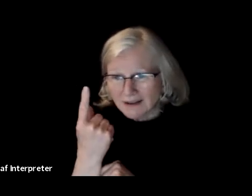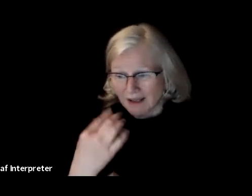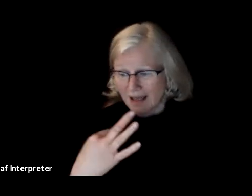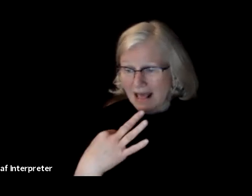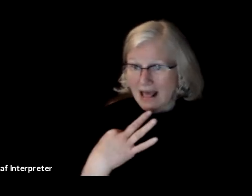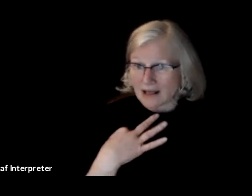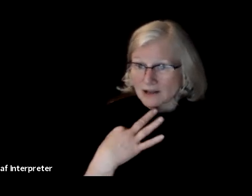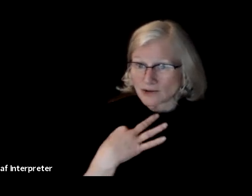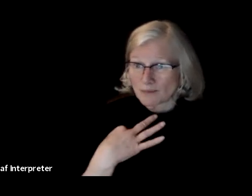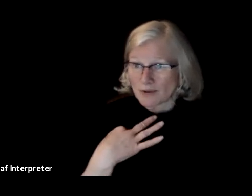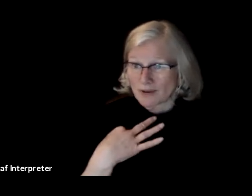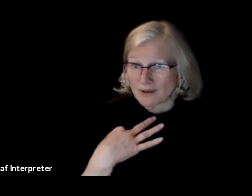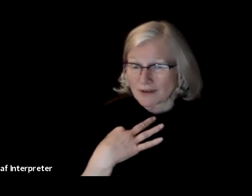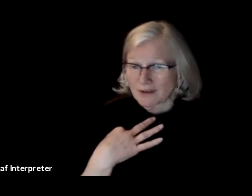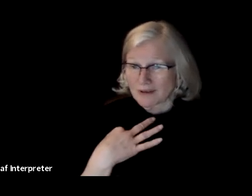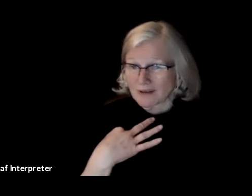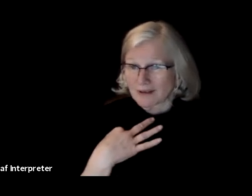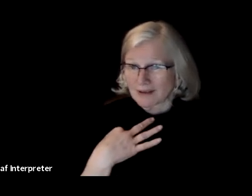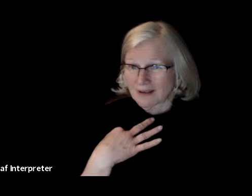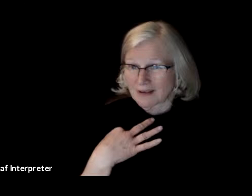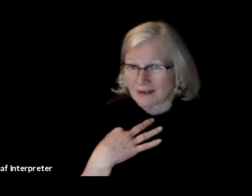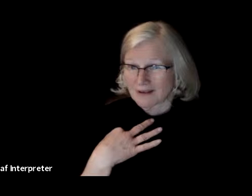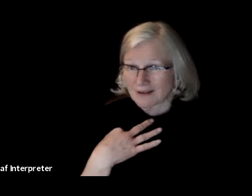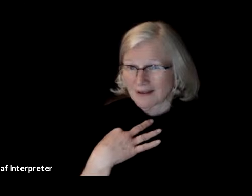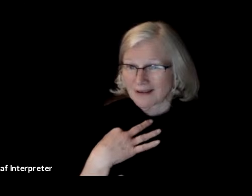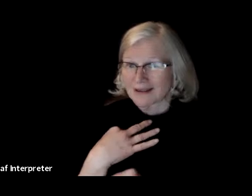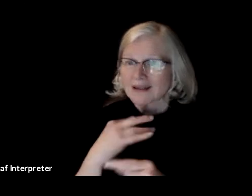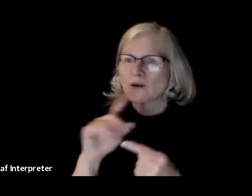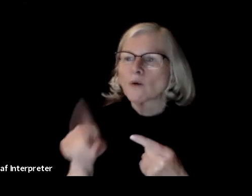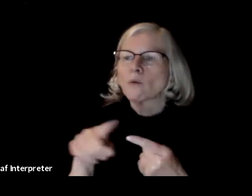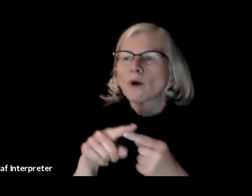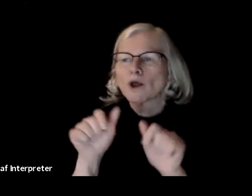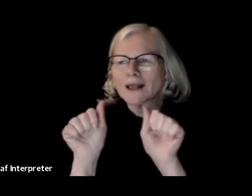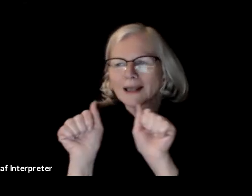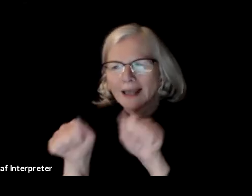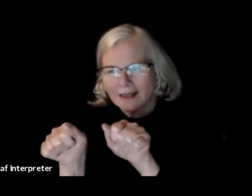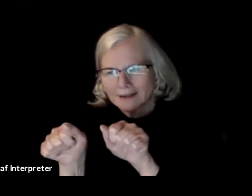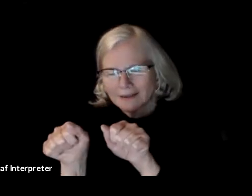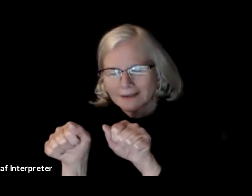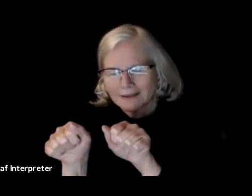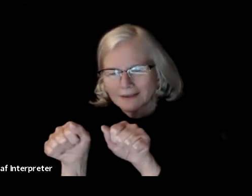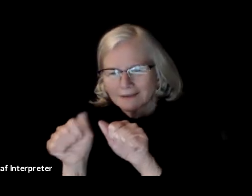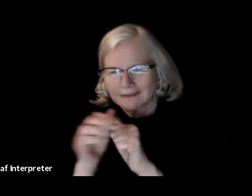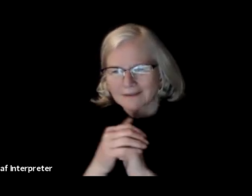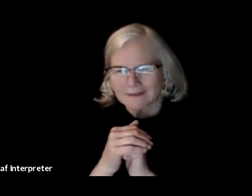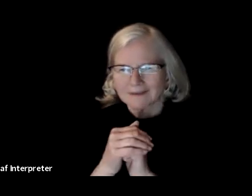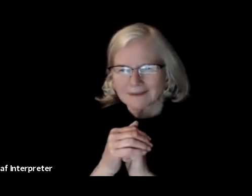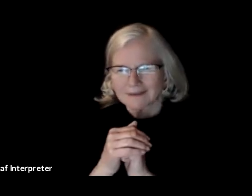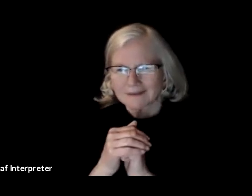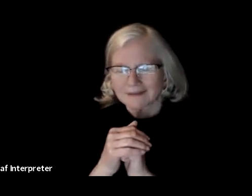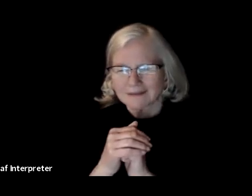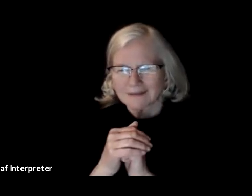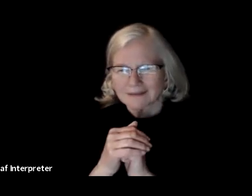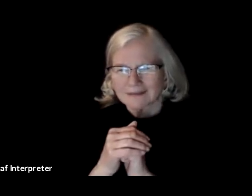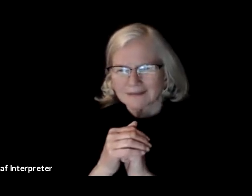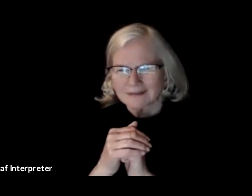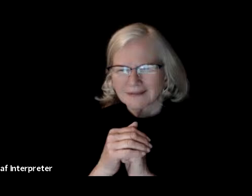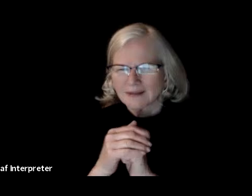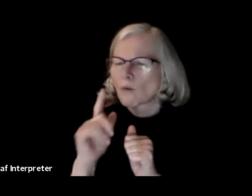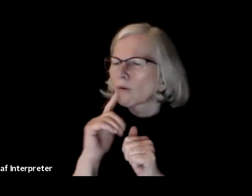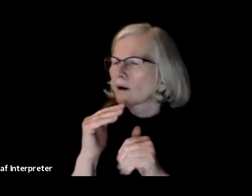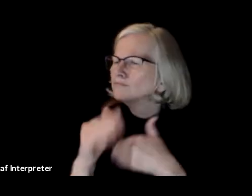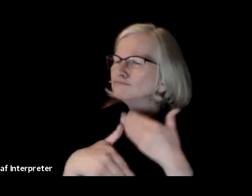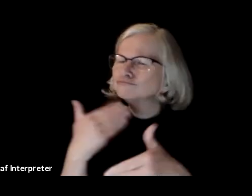your place in line. But the good news is that line is moving and will move quite a bit more smoothly